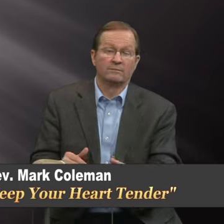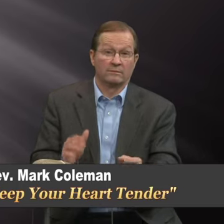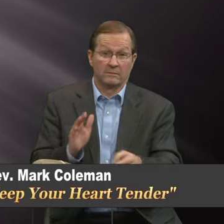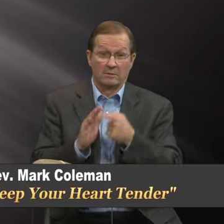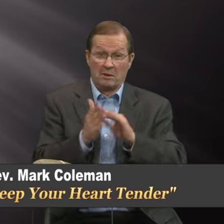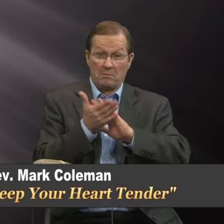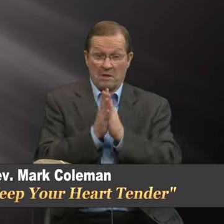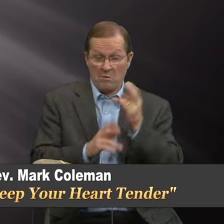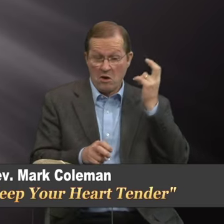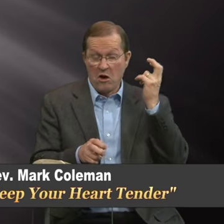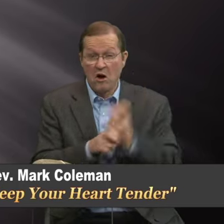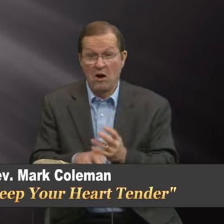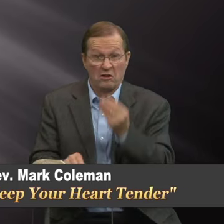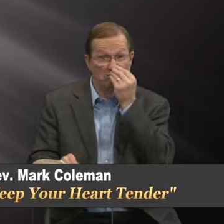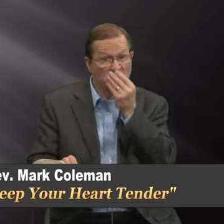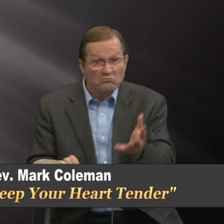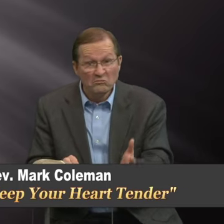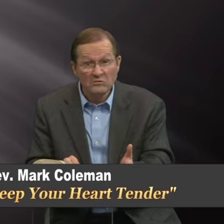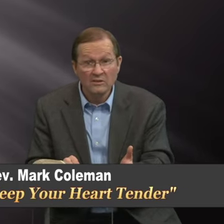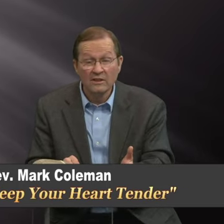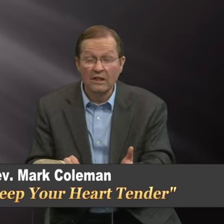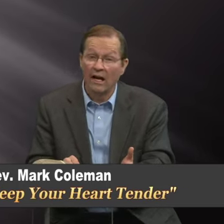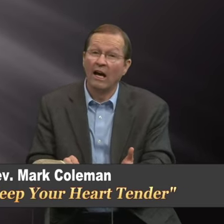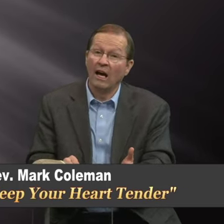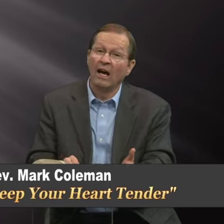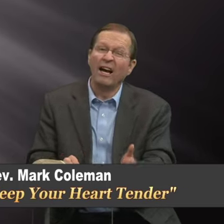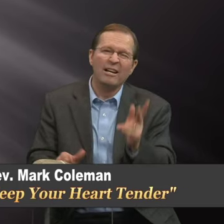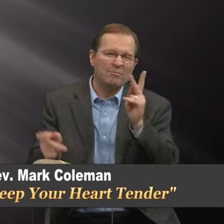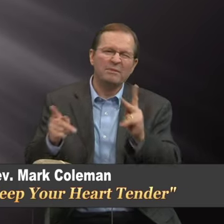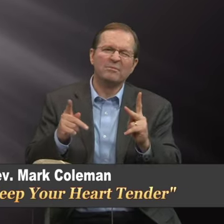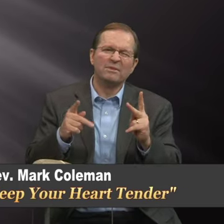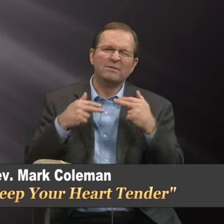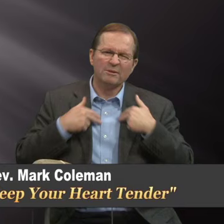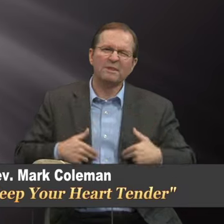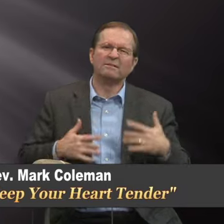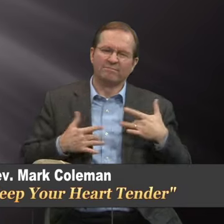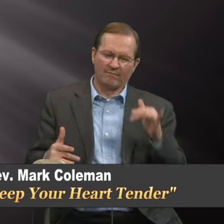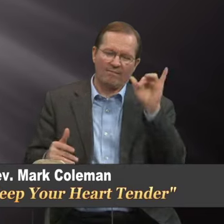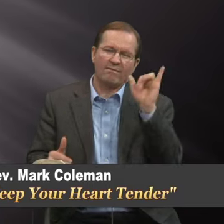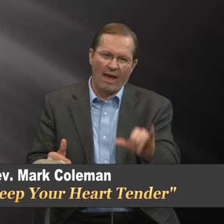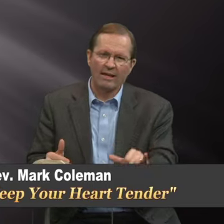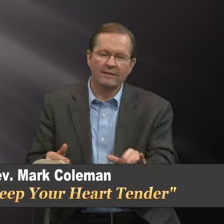How is your heart? Do sometimes you develop a stony heart?